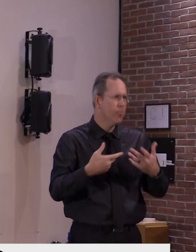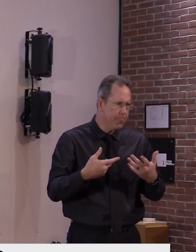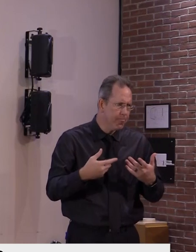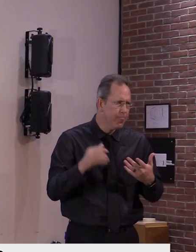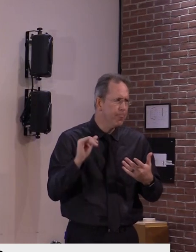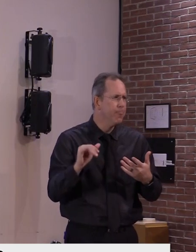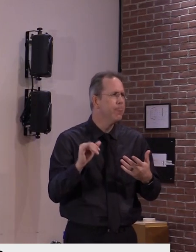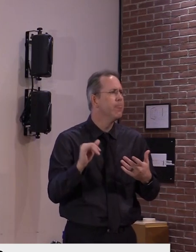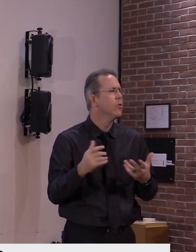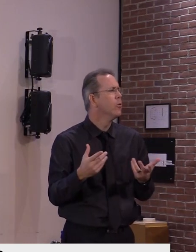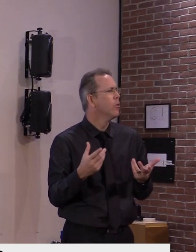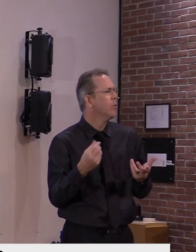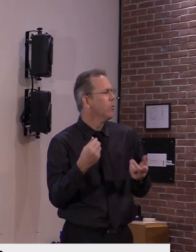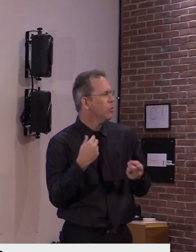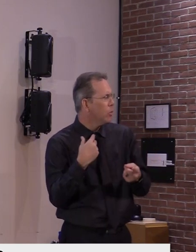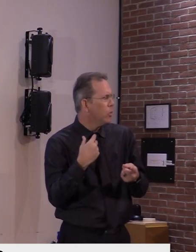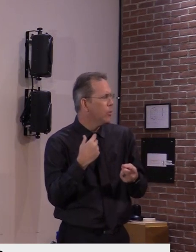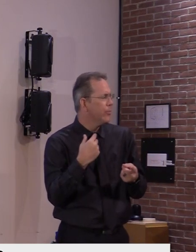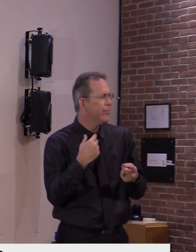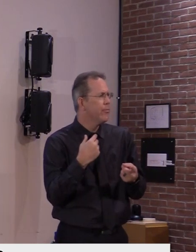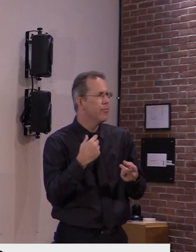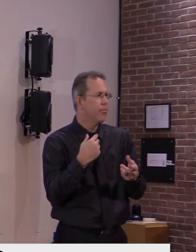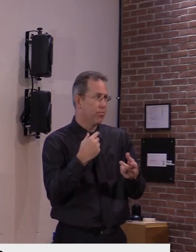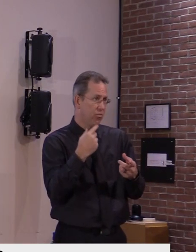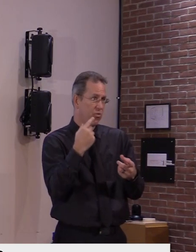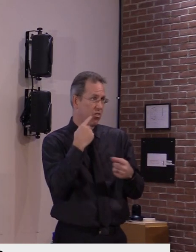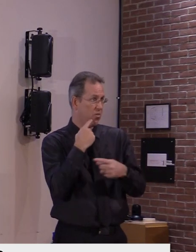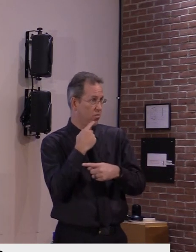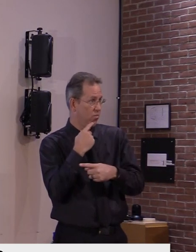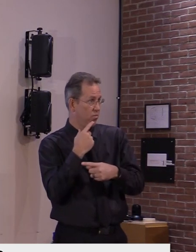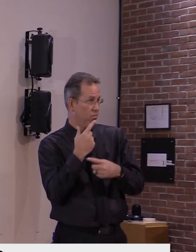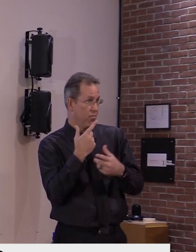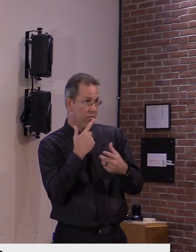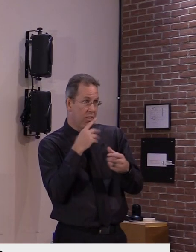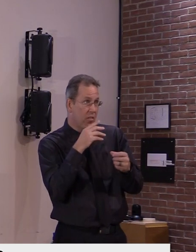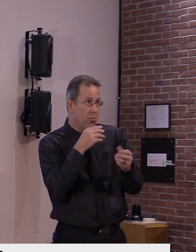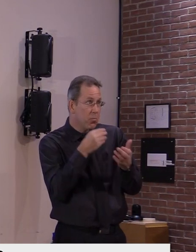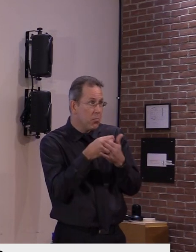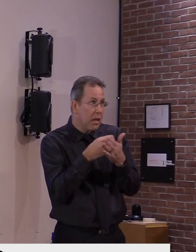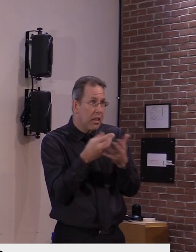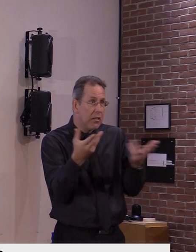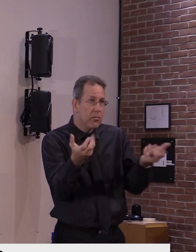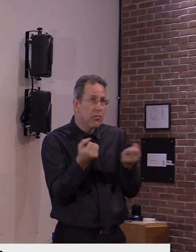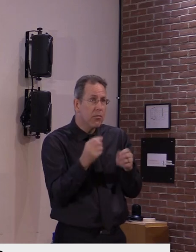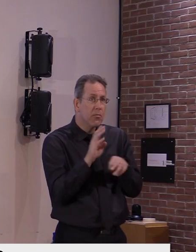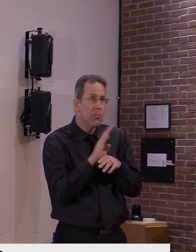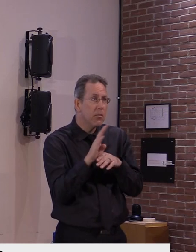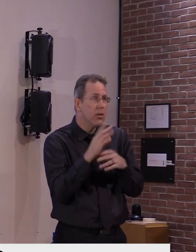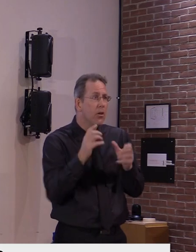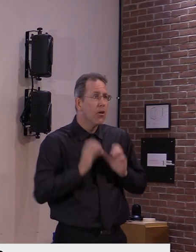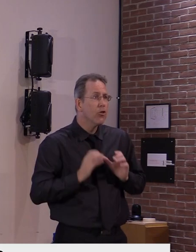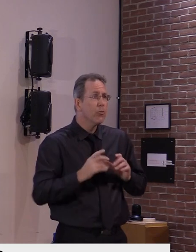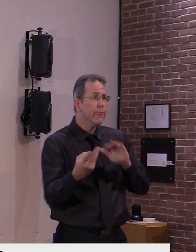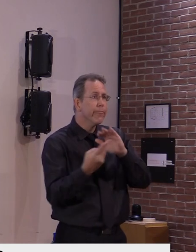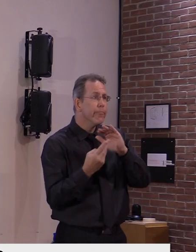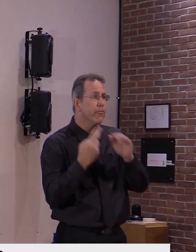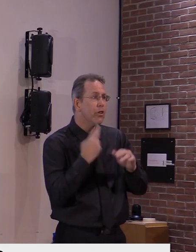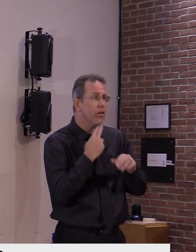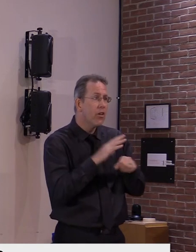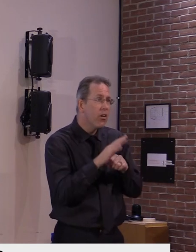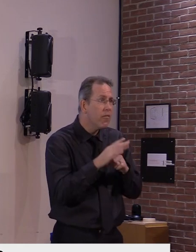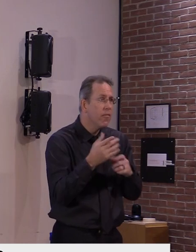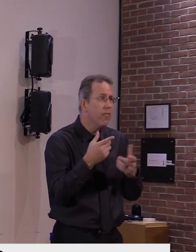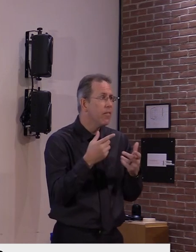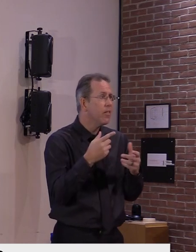money that you're providing, it's just not going to be enough? Yeah, it definitely is not enough. And I think we've talked about that over the